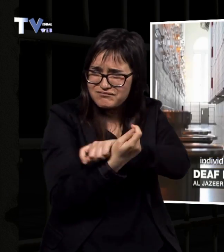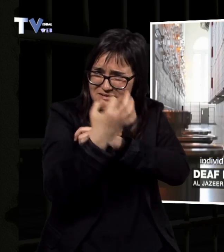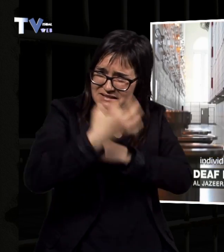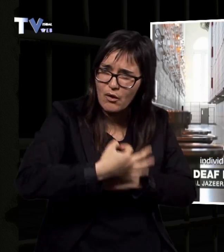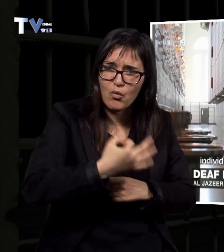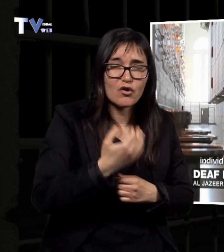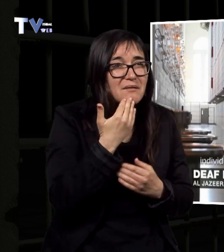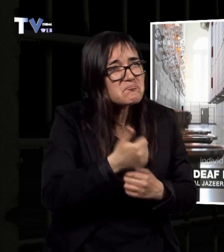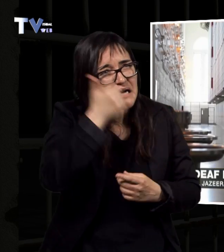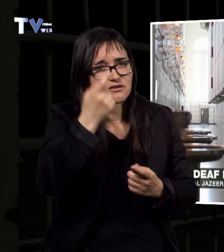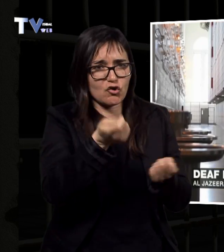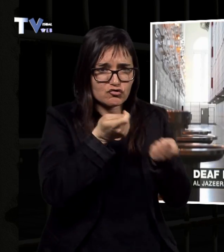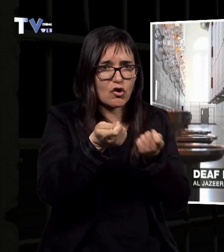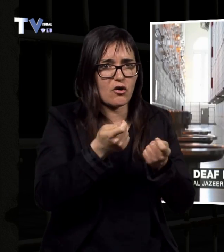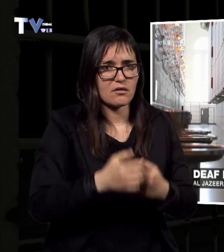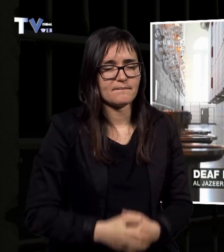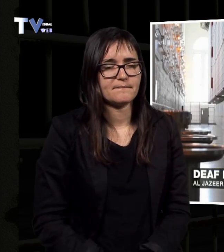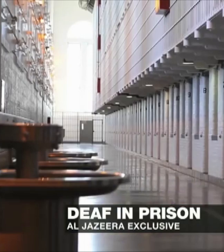jails.